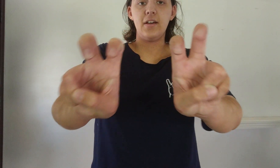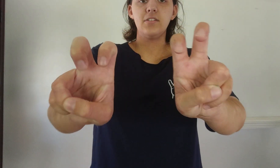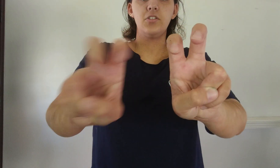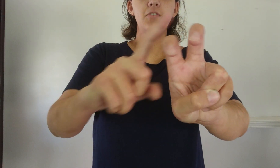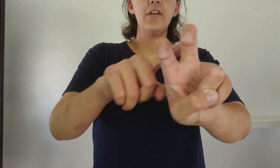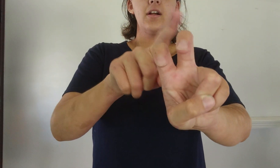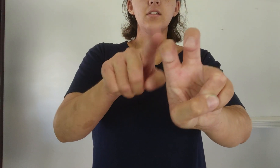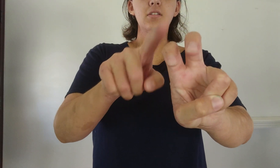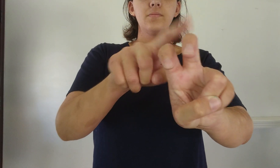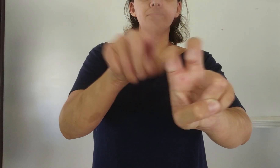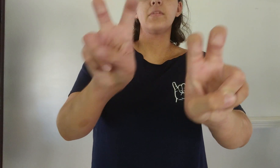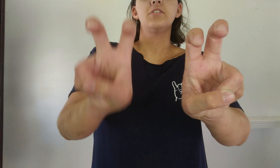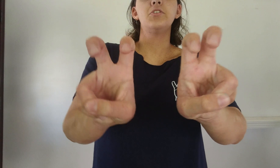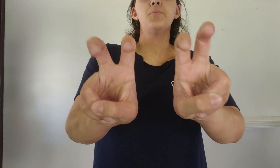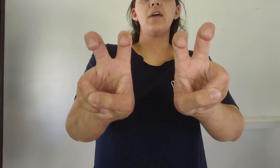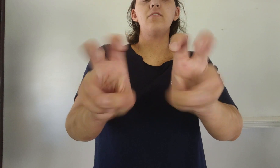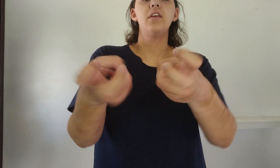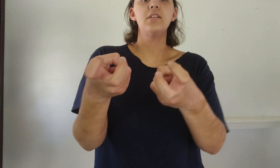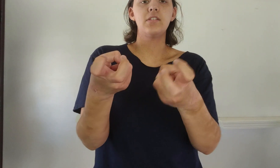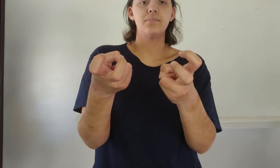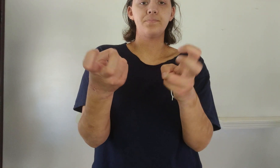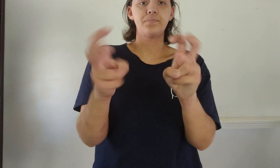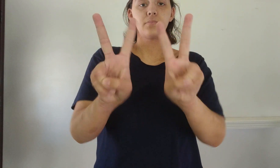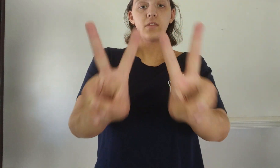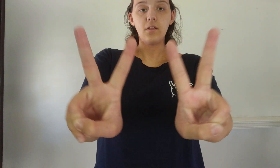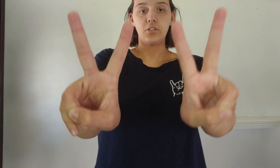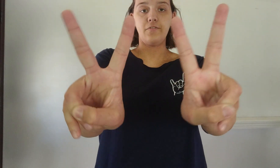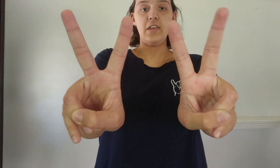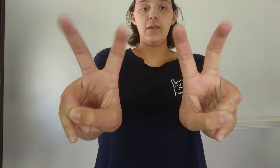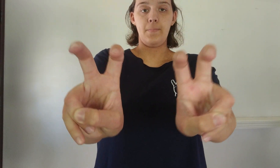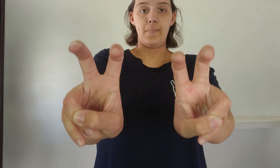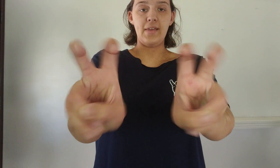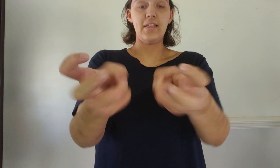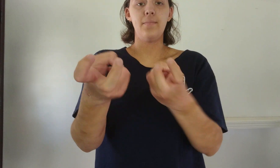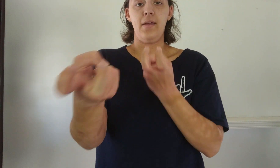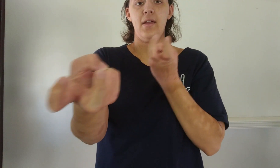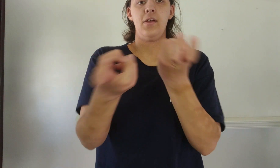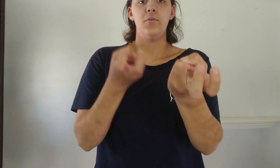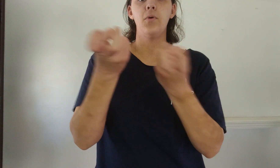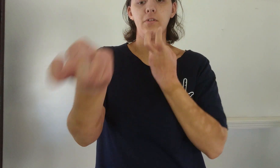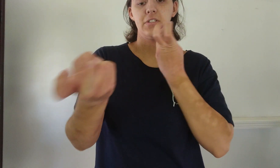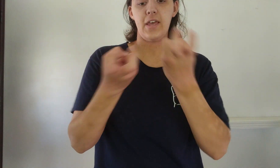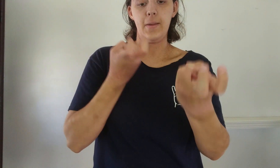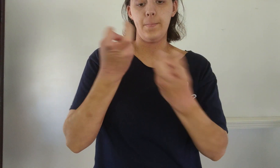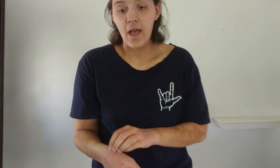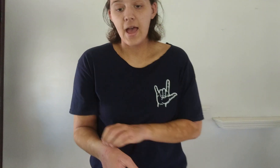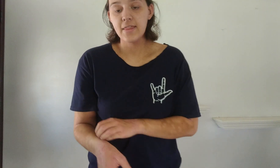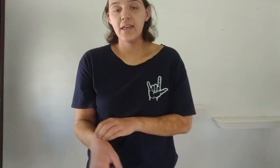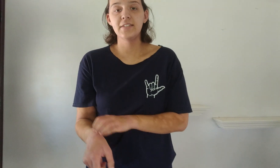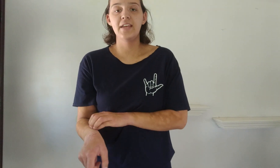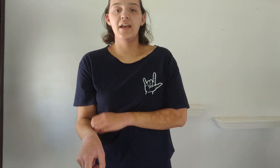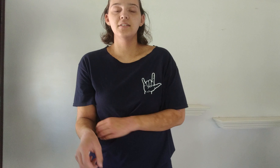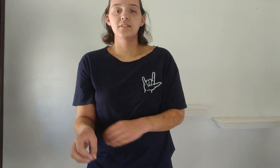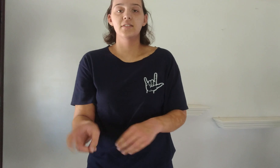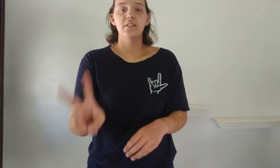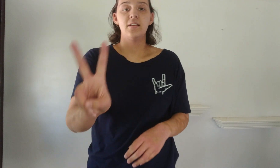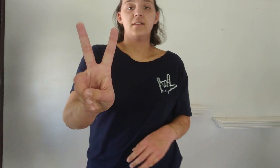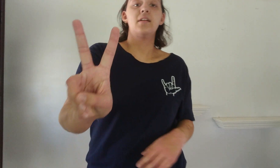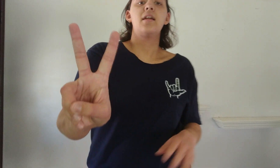2 fingers, 2 bent V's. So V, bend them, roller skate. And then dance.